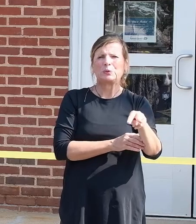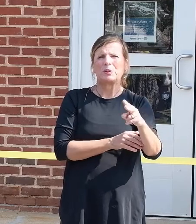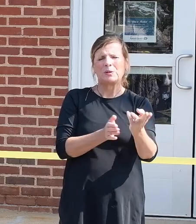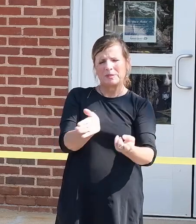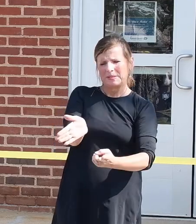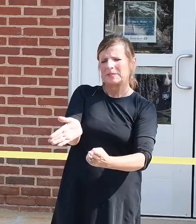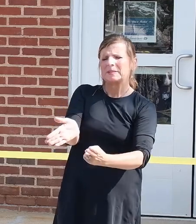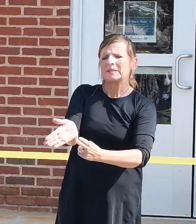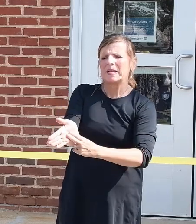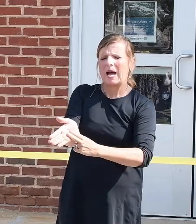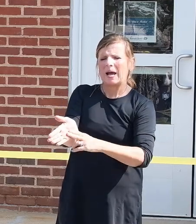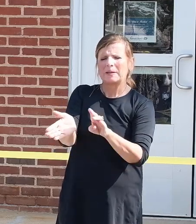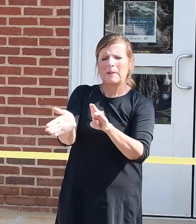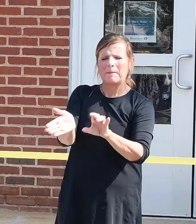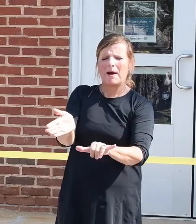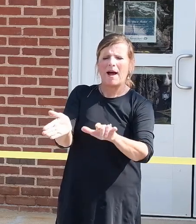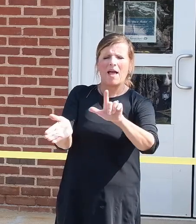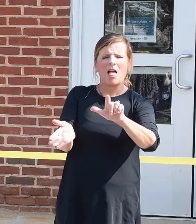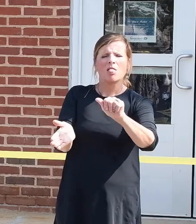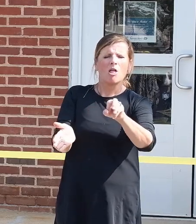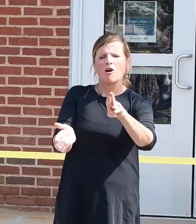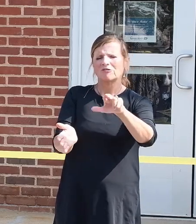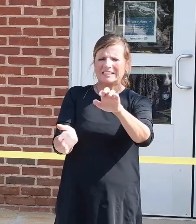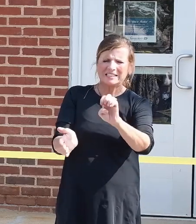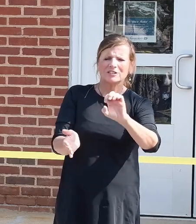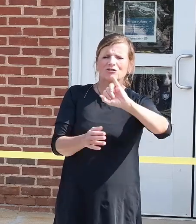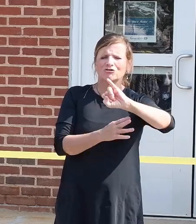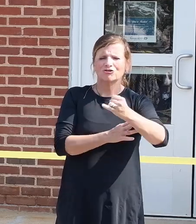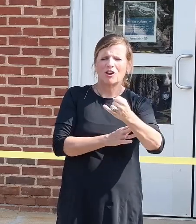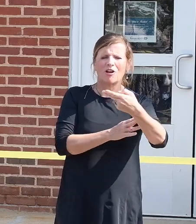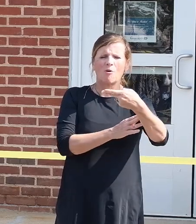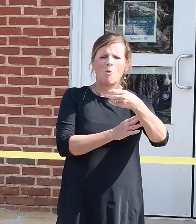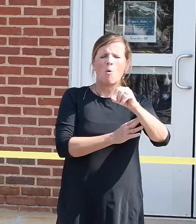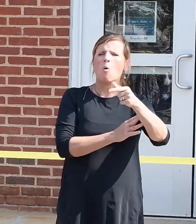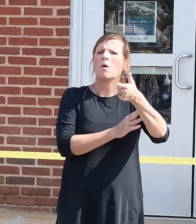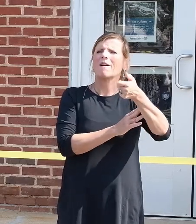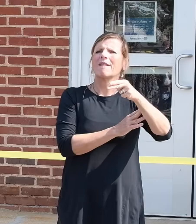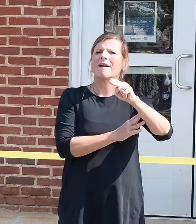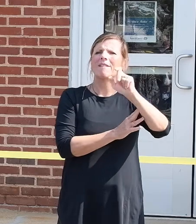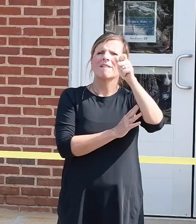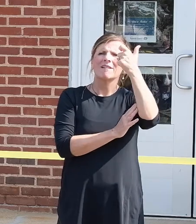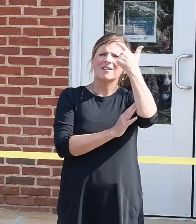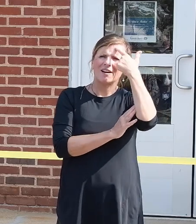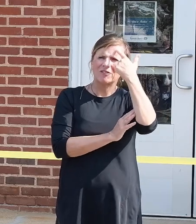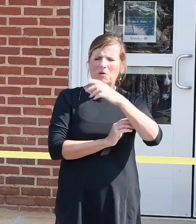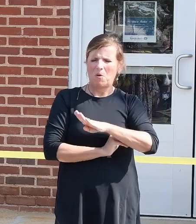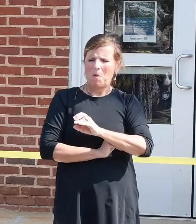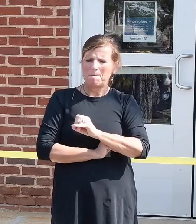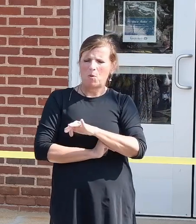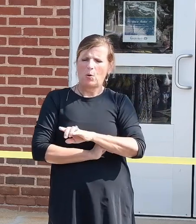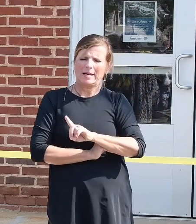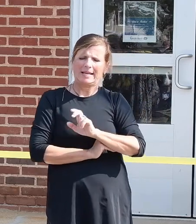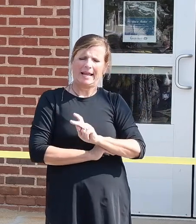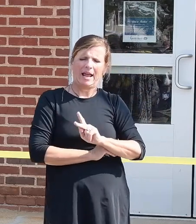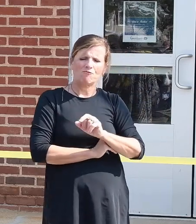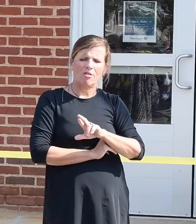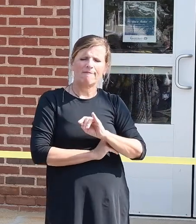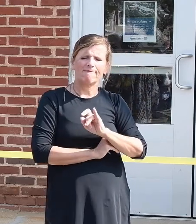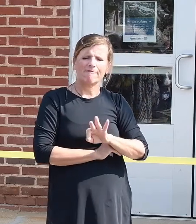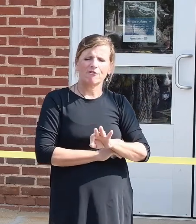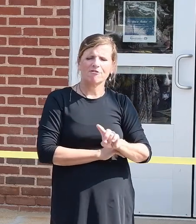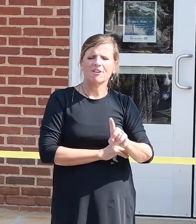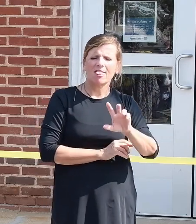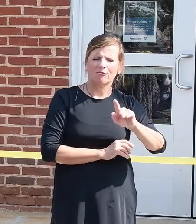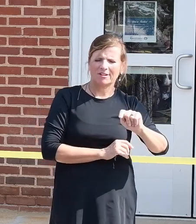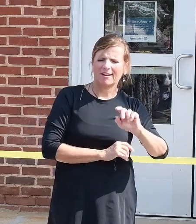signed by Lawrence J. Hogan, Governor, Boyd K. Rutherford, Lieutenant Governor,